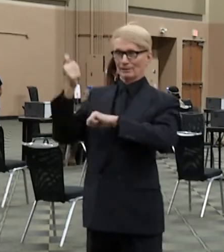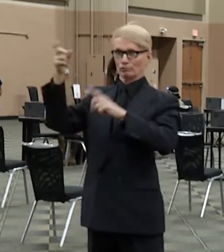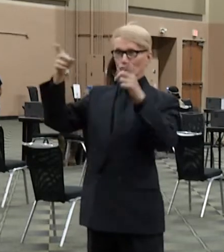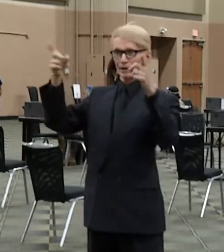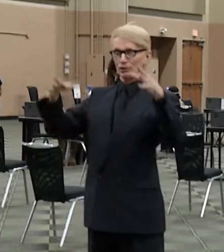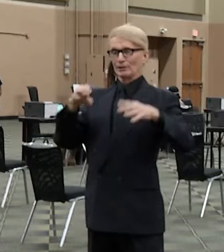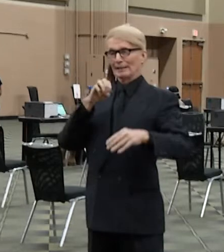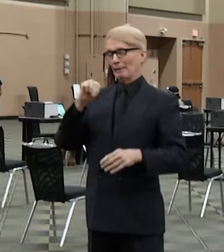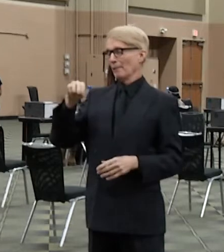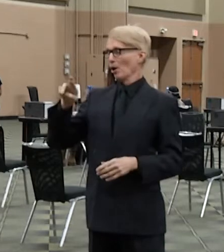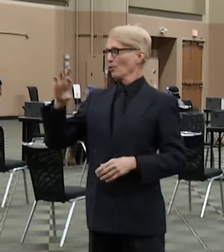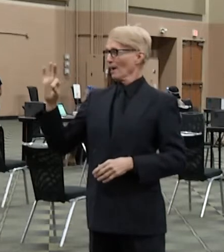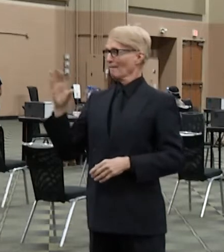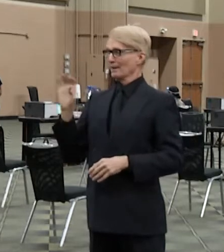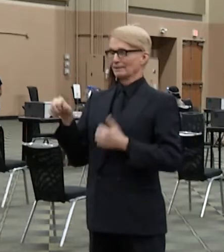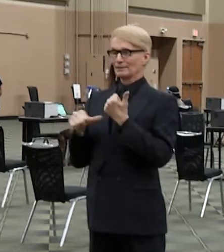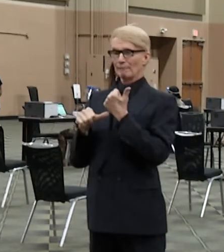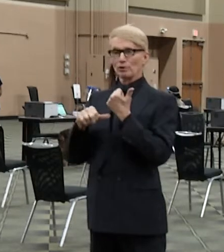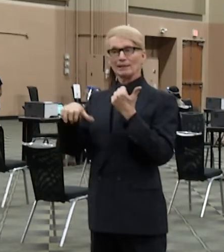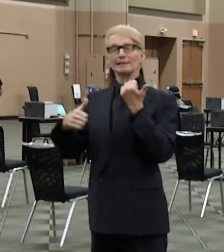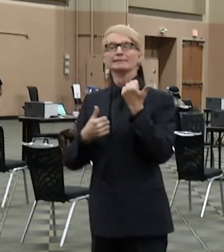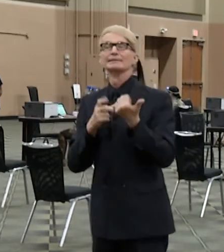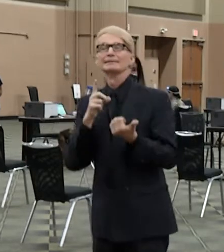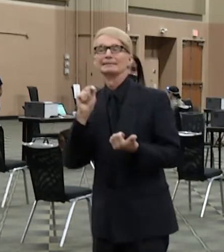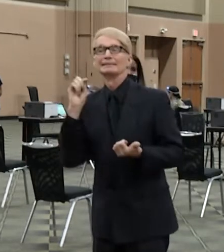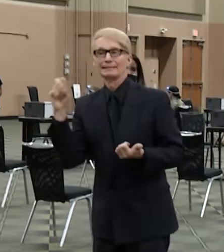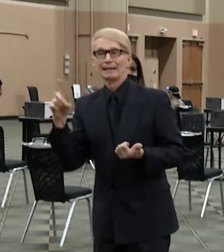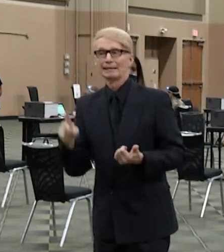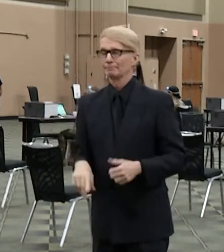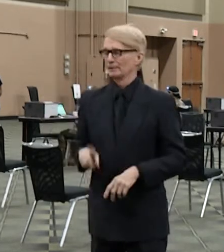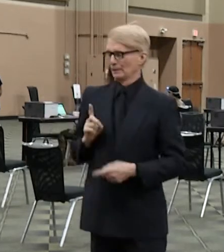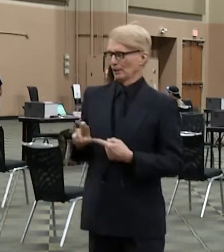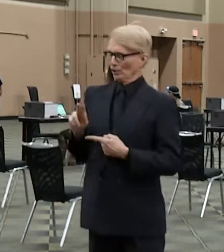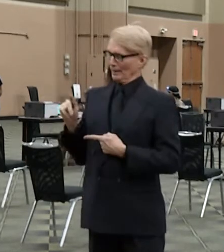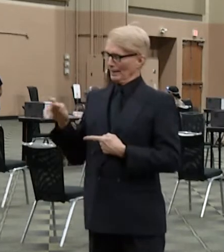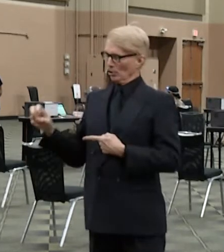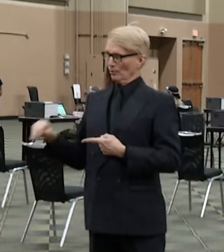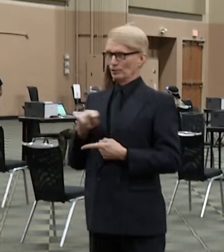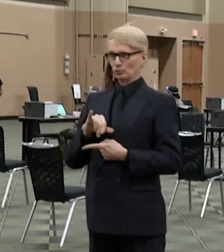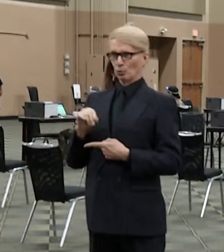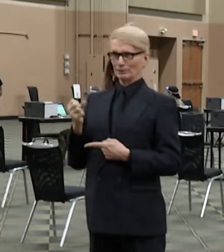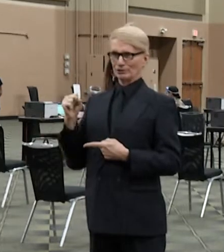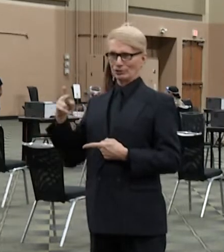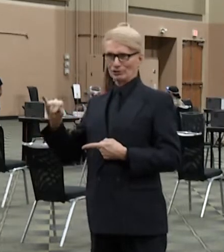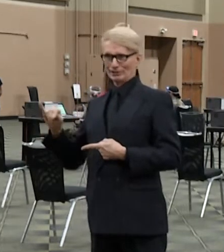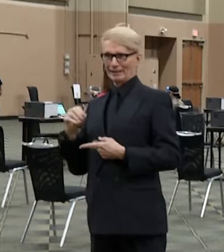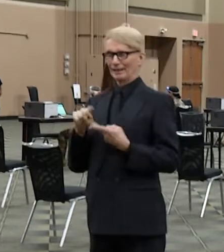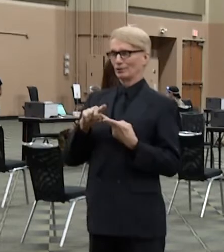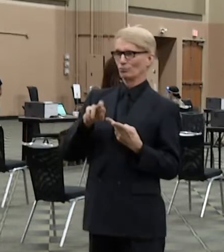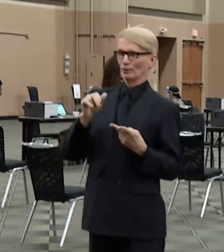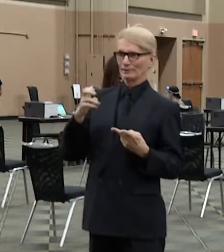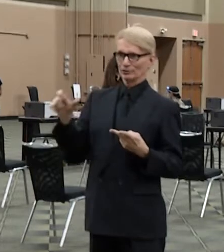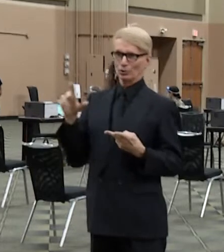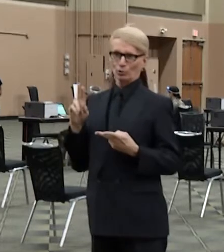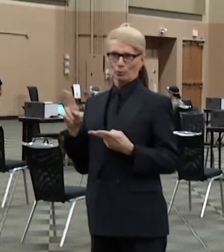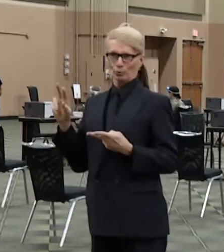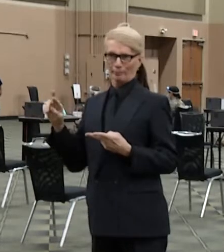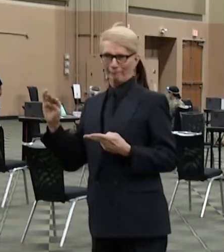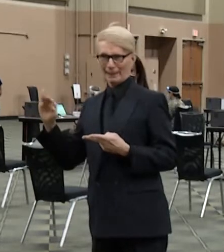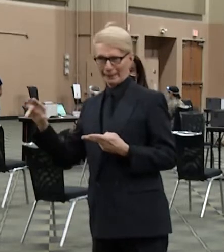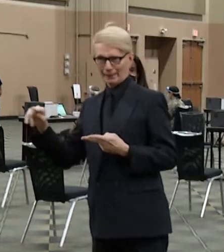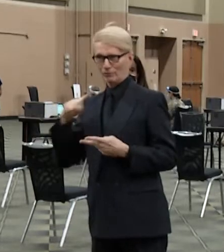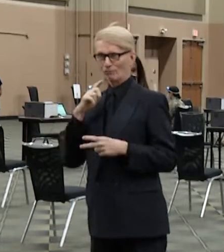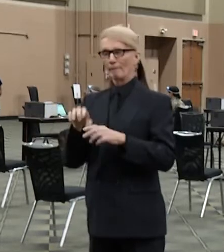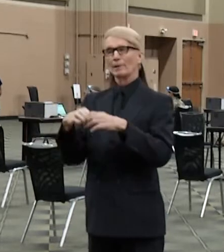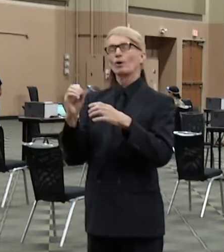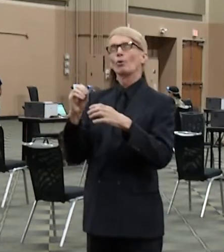deputy, Ted, Dr. Kiran Joshi and Dr. Rachel Rubin, who are the co-leads of the Cook County Department of Public